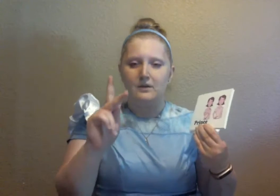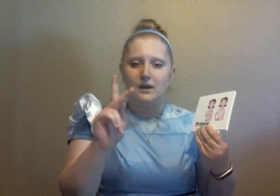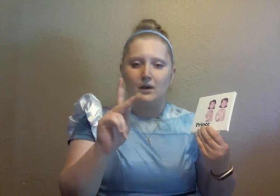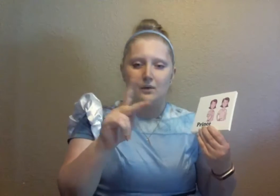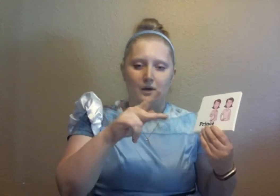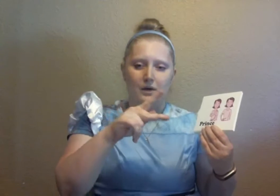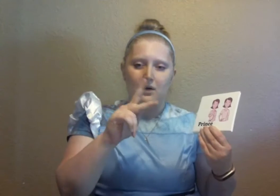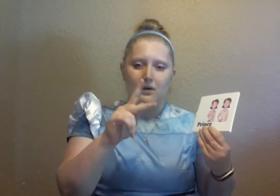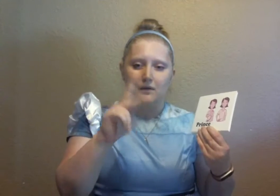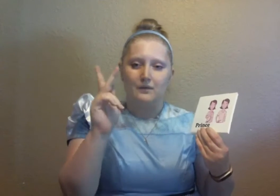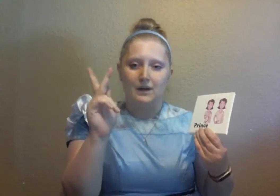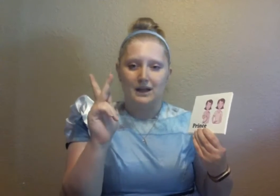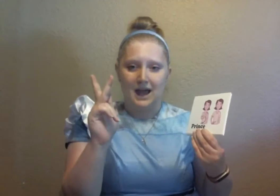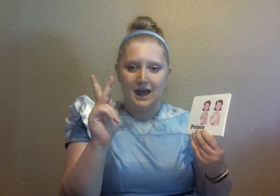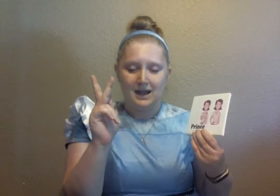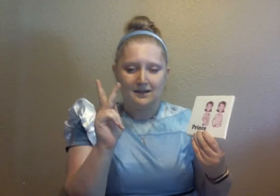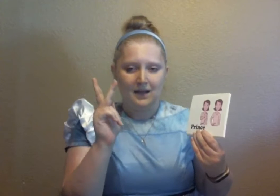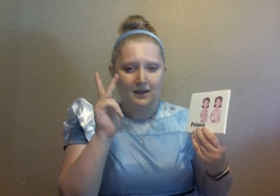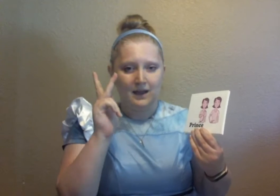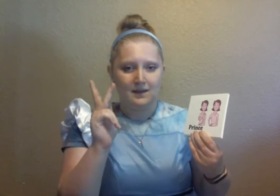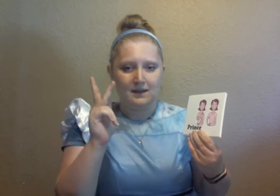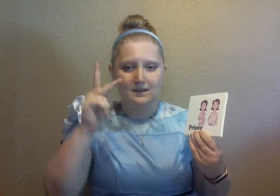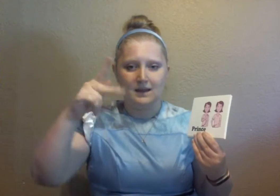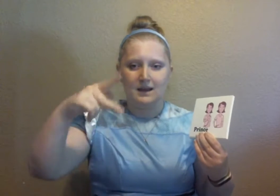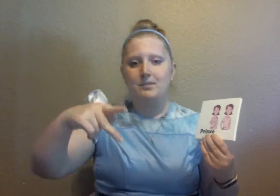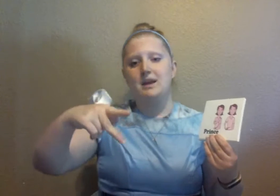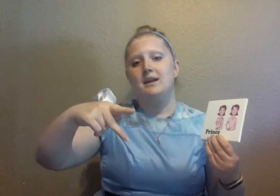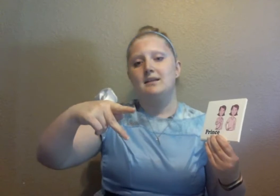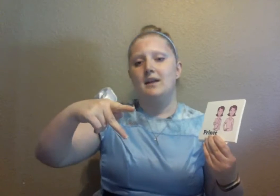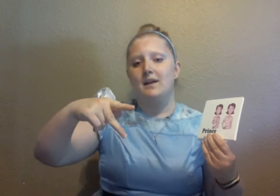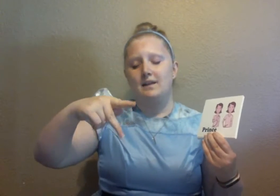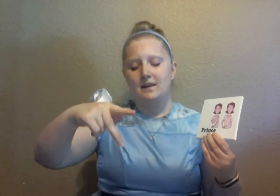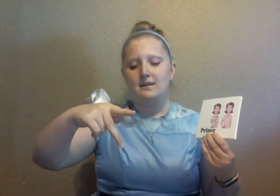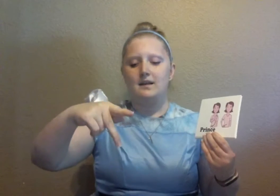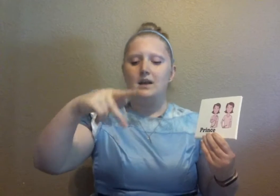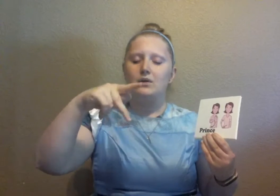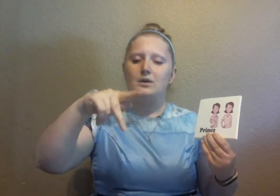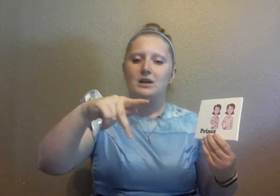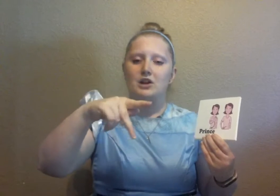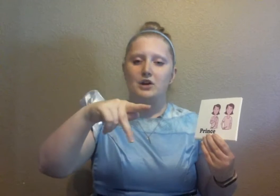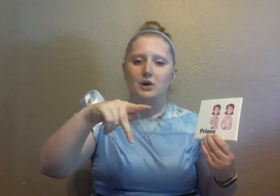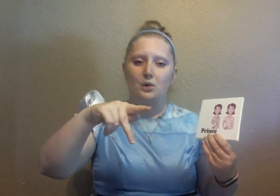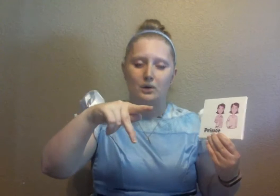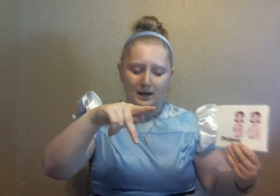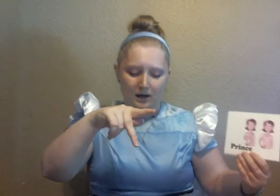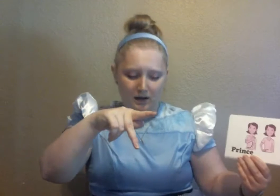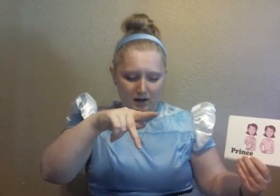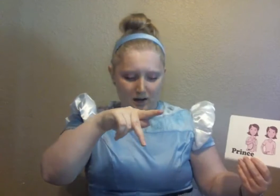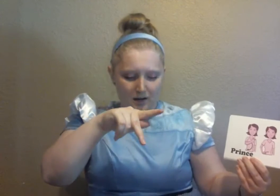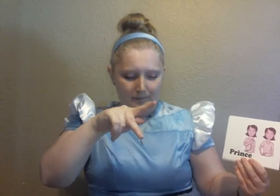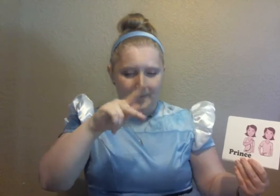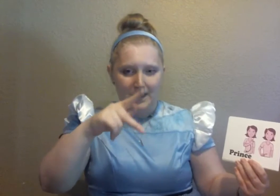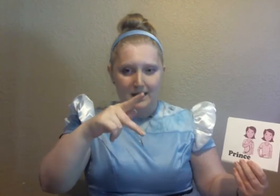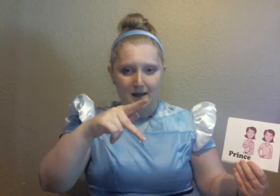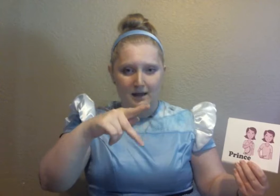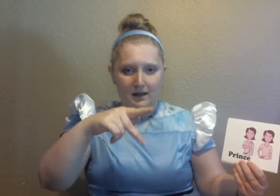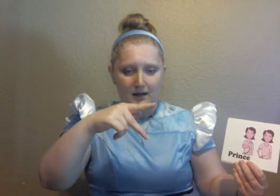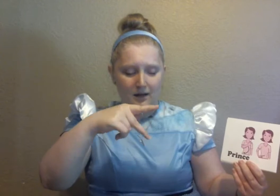So, a K is held like this and a P is held like this. And you want to make sure you're holding your P,